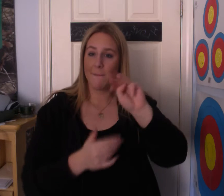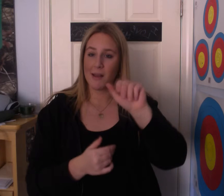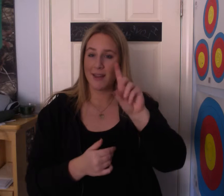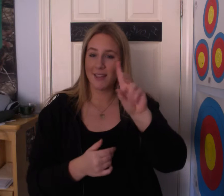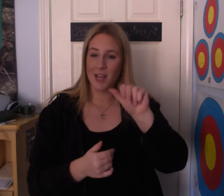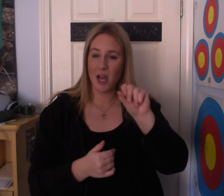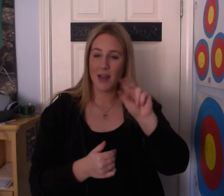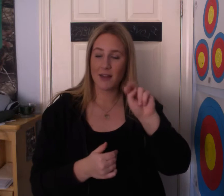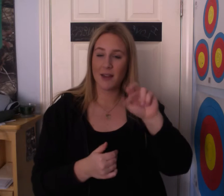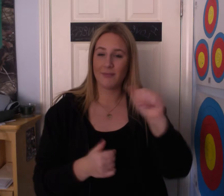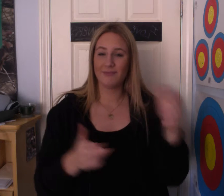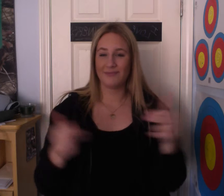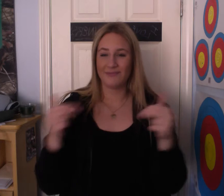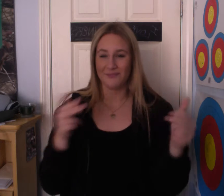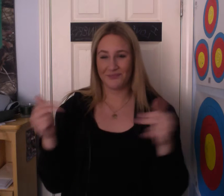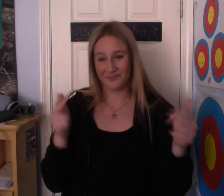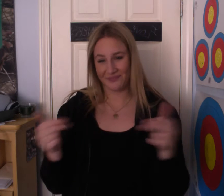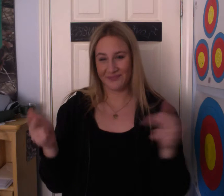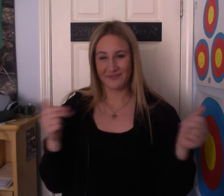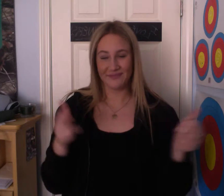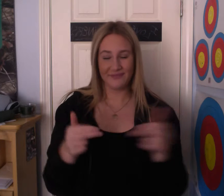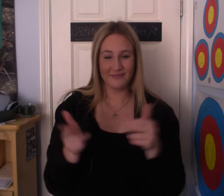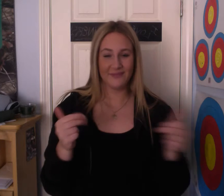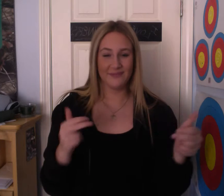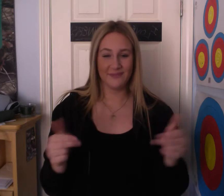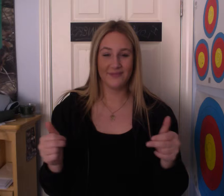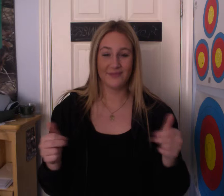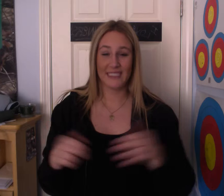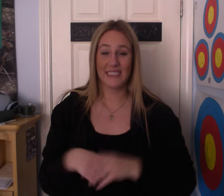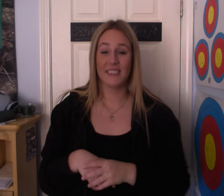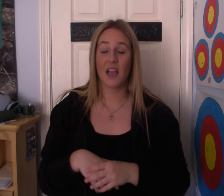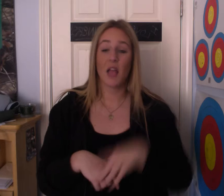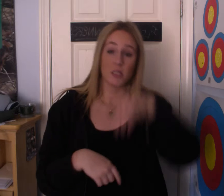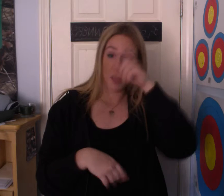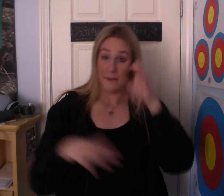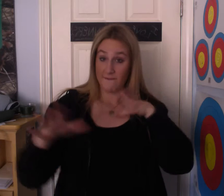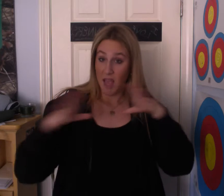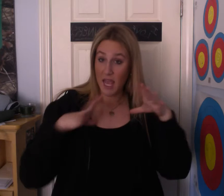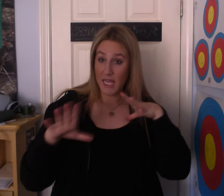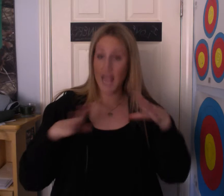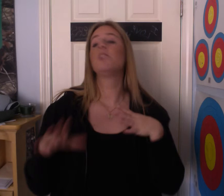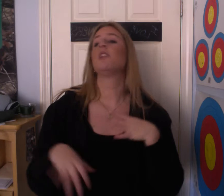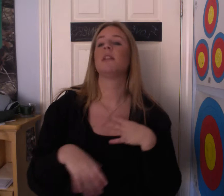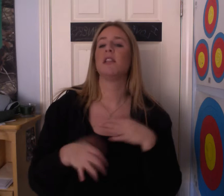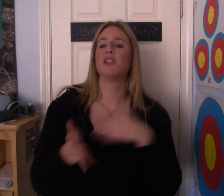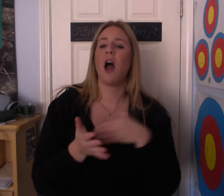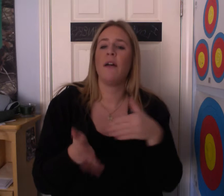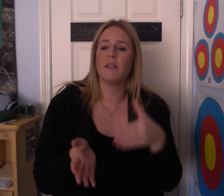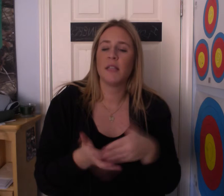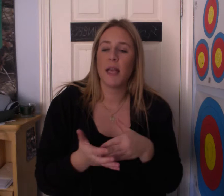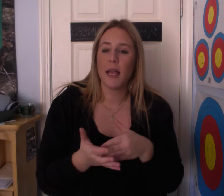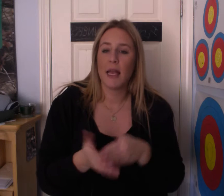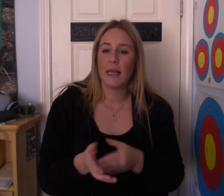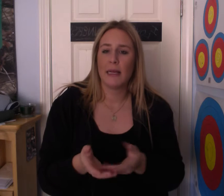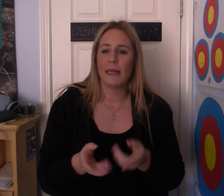Summer vacations often consisted of my father trying to heal